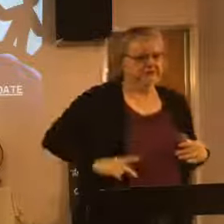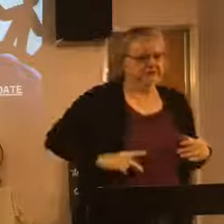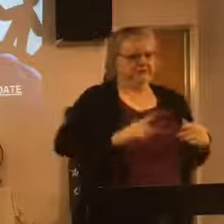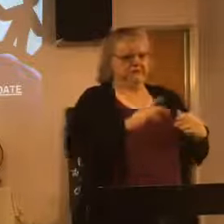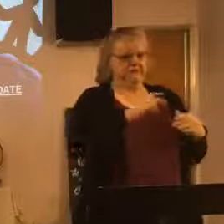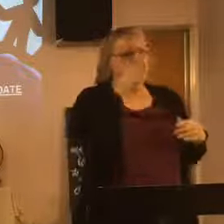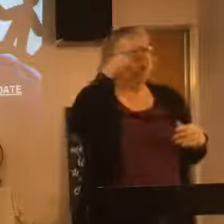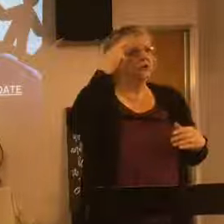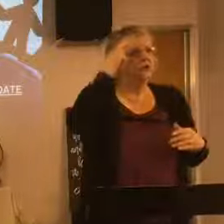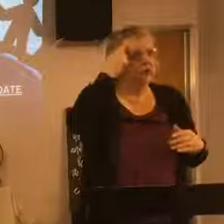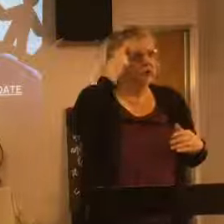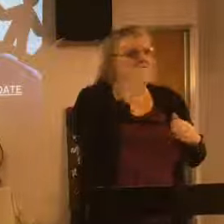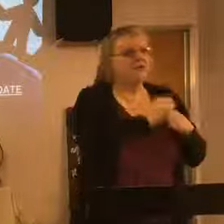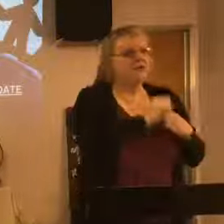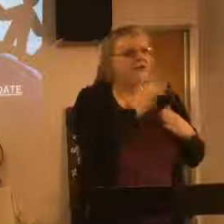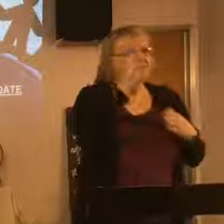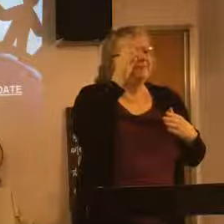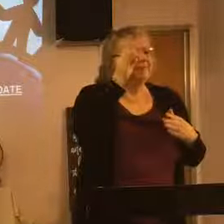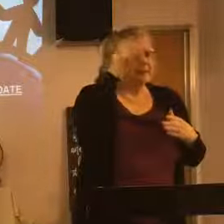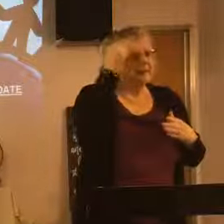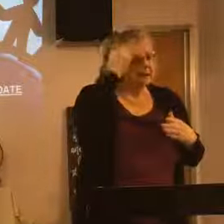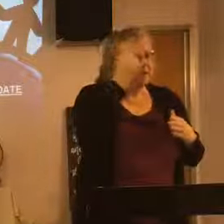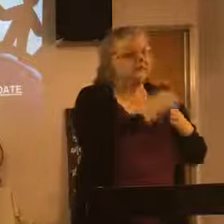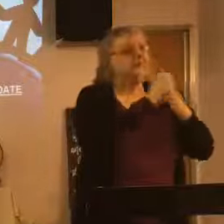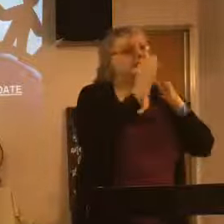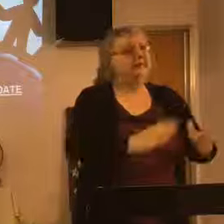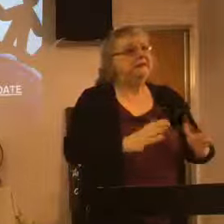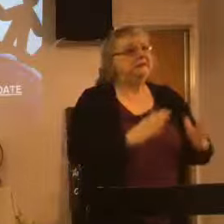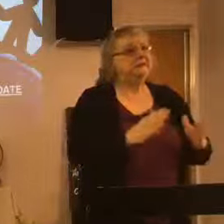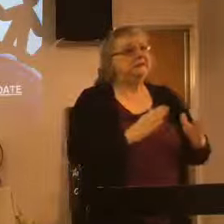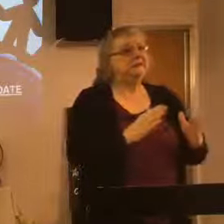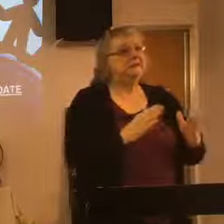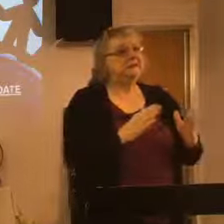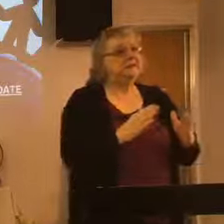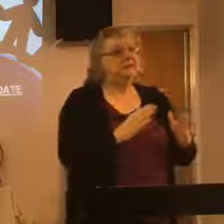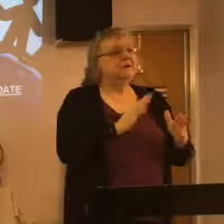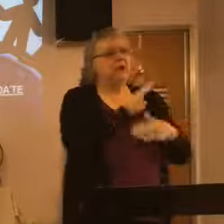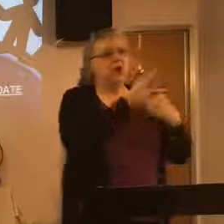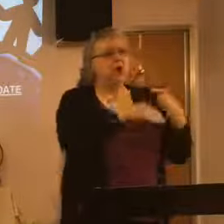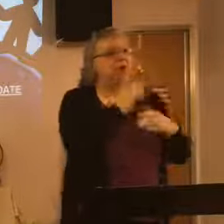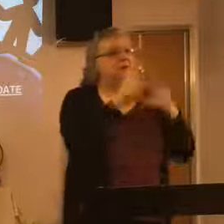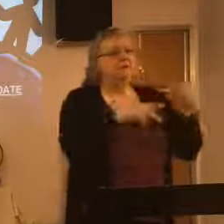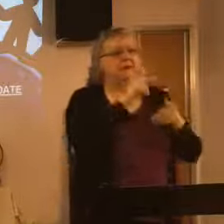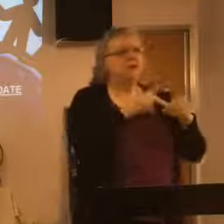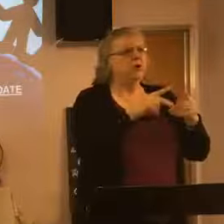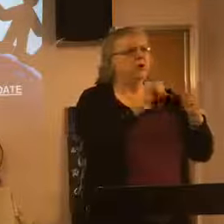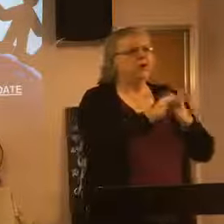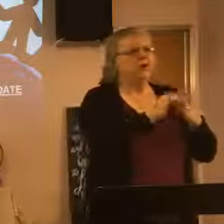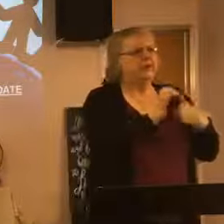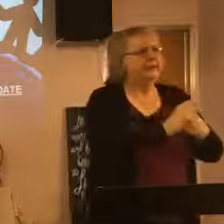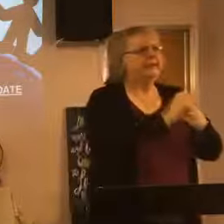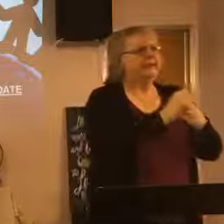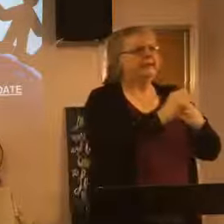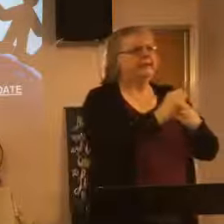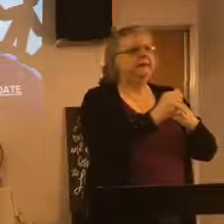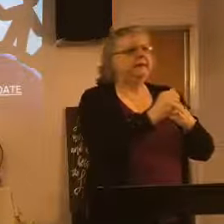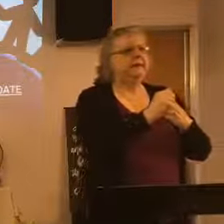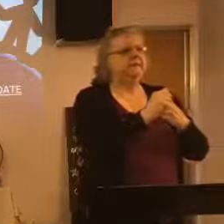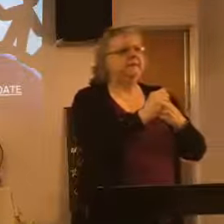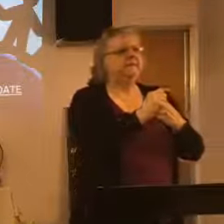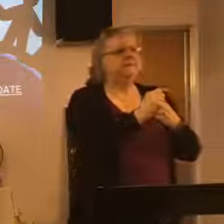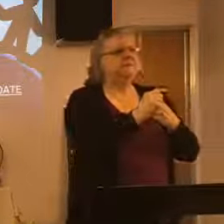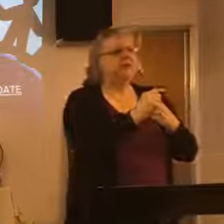and presidents and dictators and governors and pastors